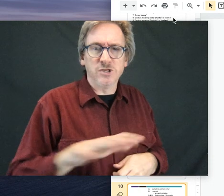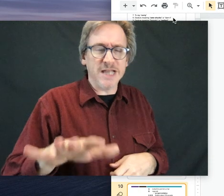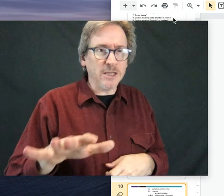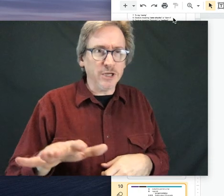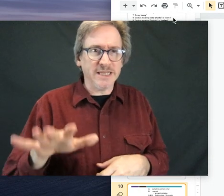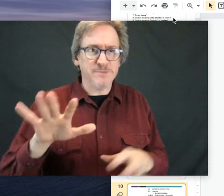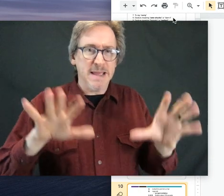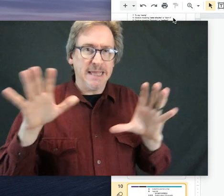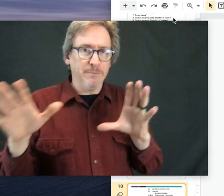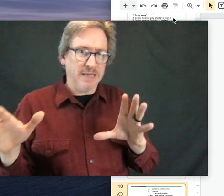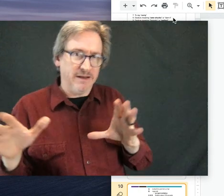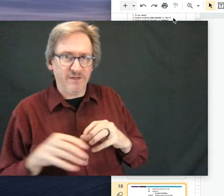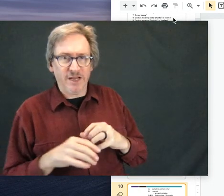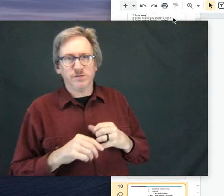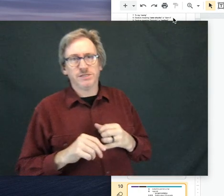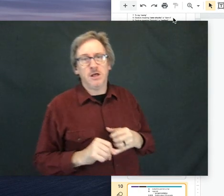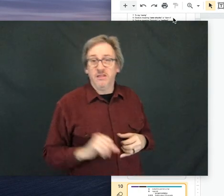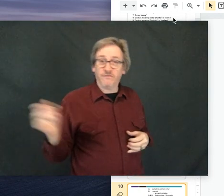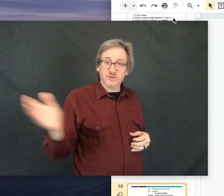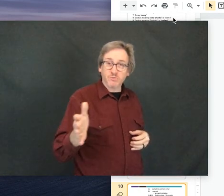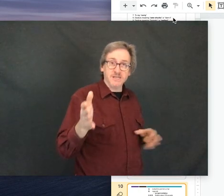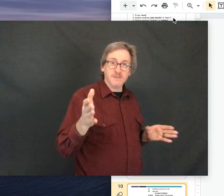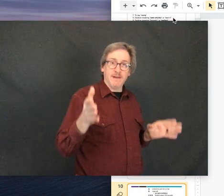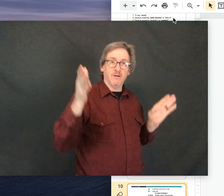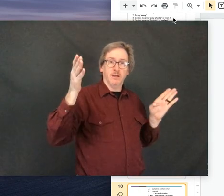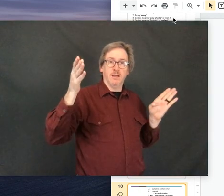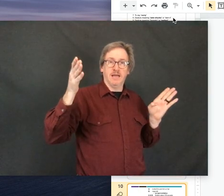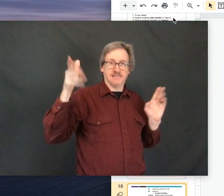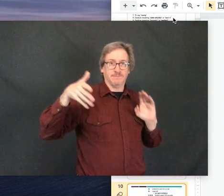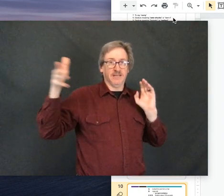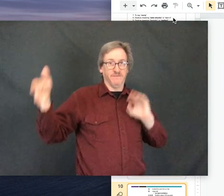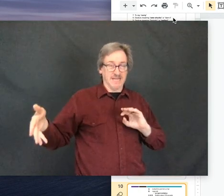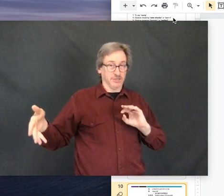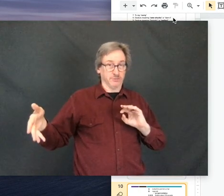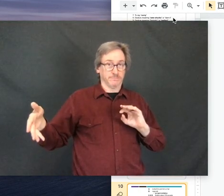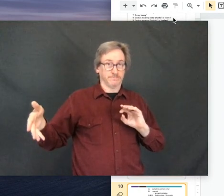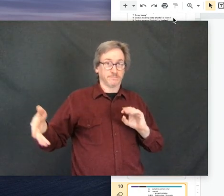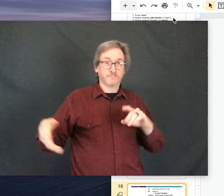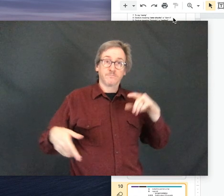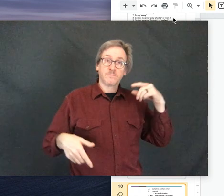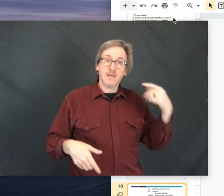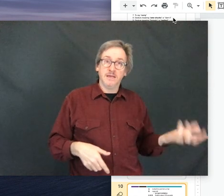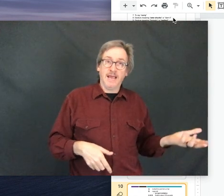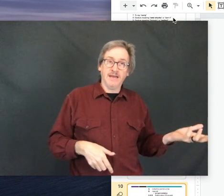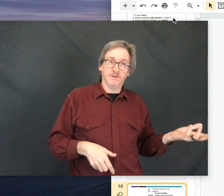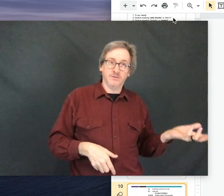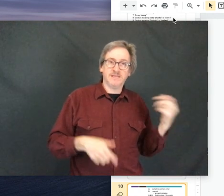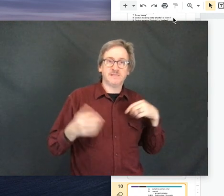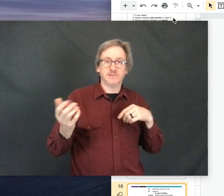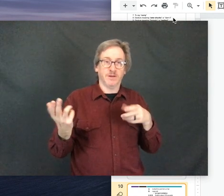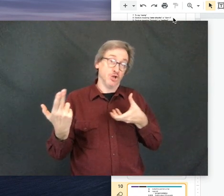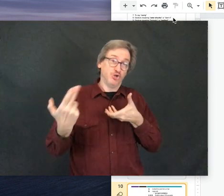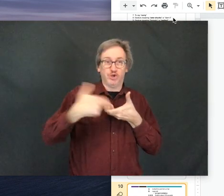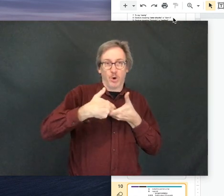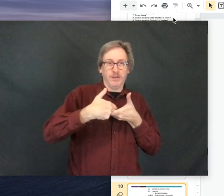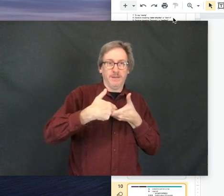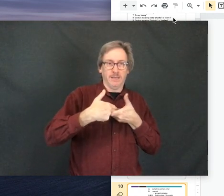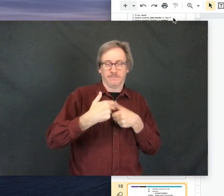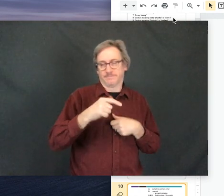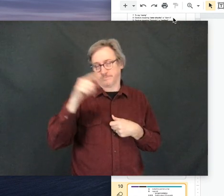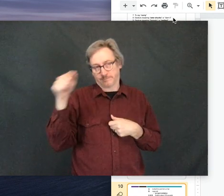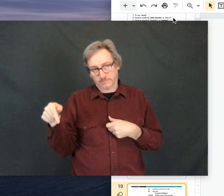So take a look at these making plan videos. The first one is about accepting an invitation. Hey, do you want to do this? You want to